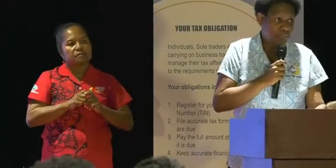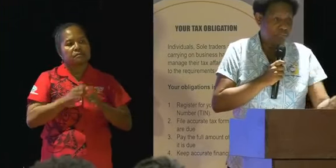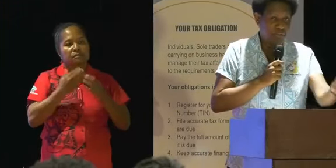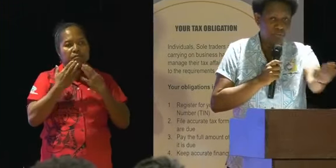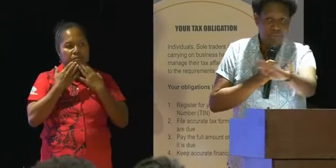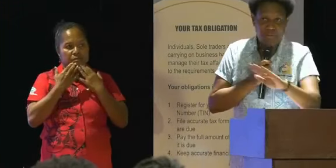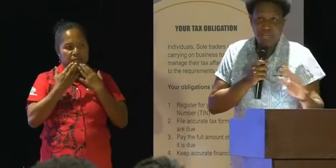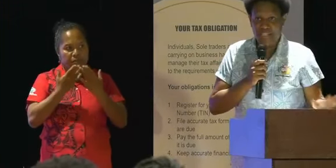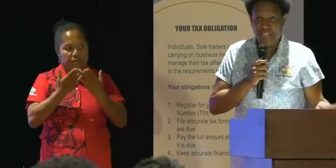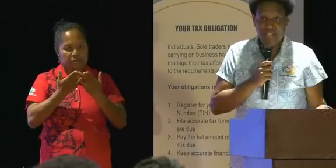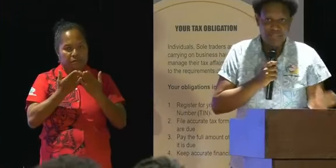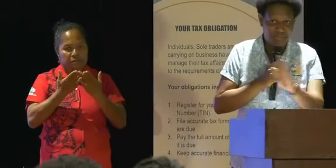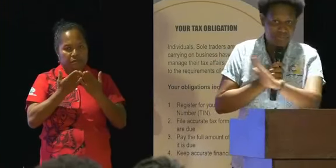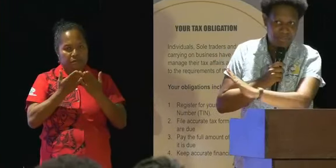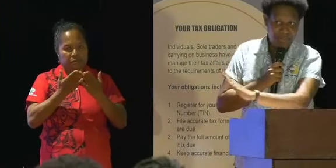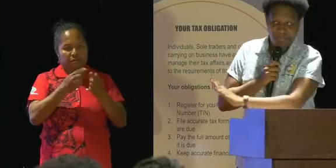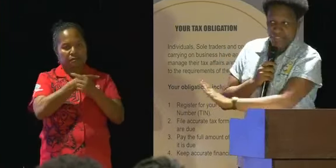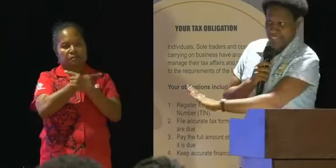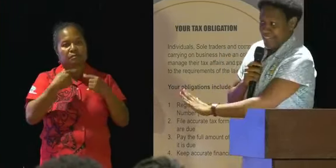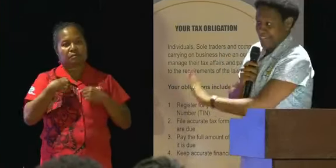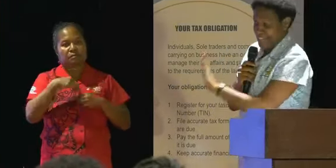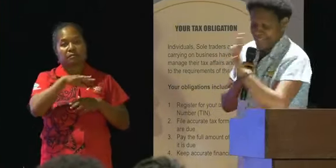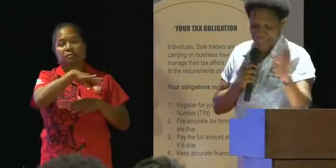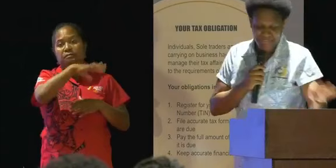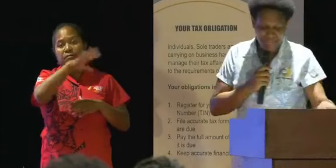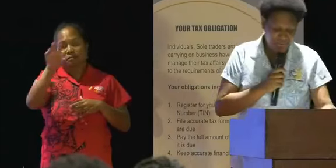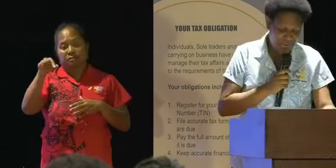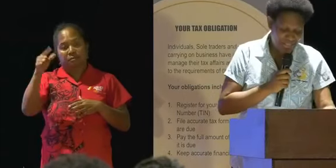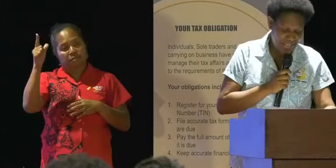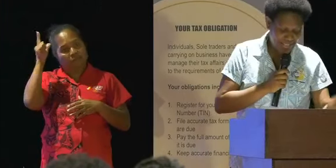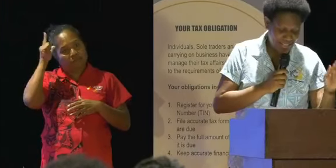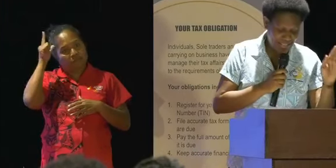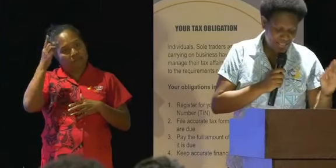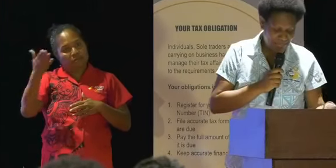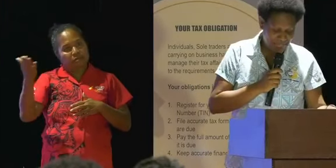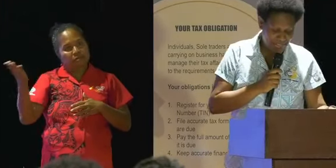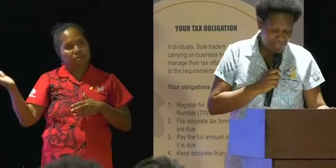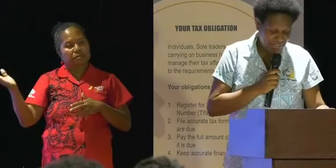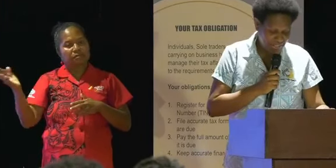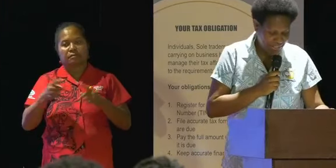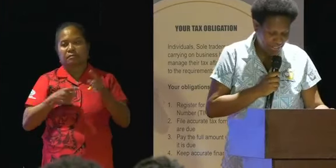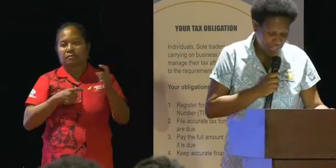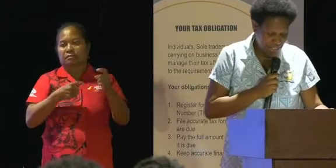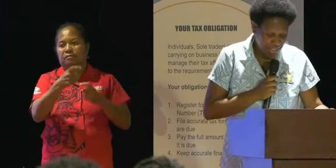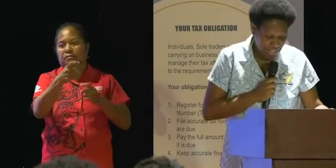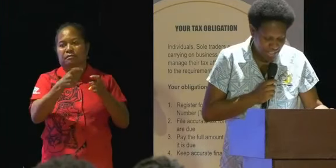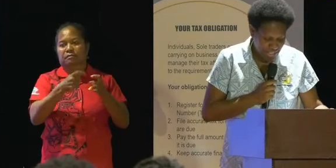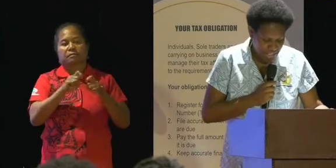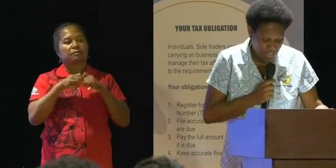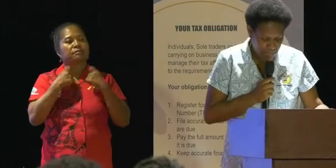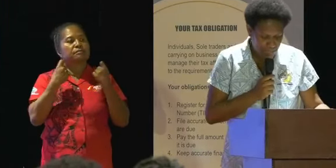Thank you, Blomi Plolgetat, to the Commission for organizing such.